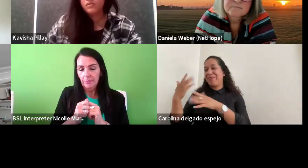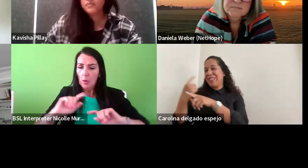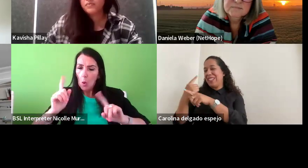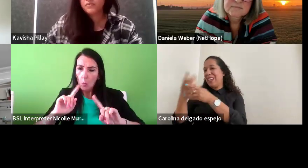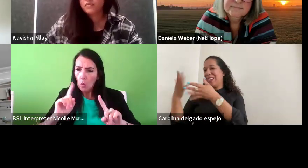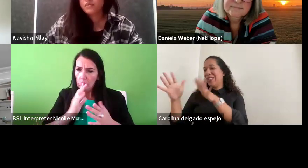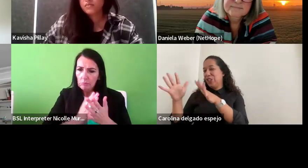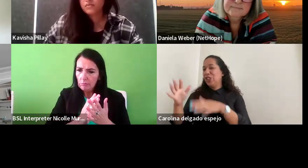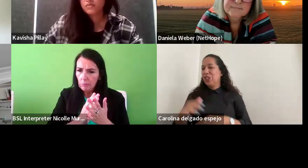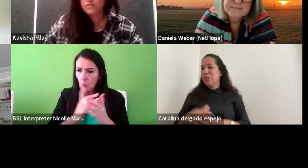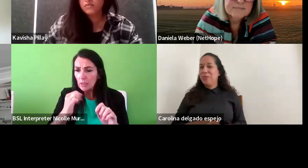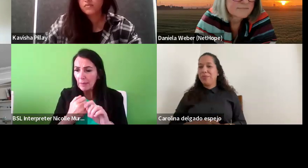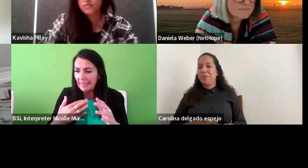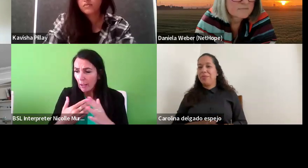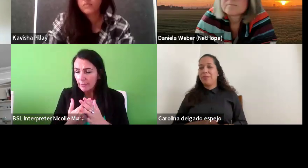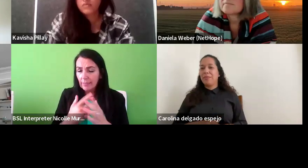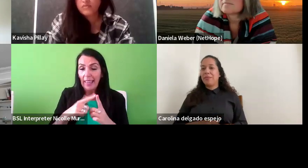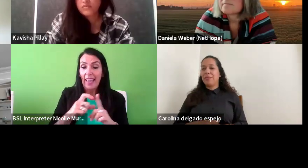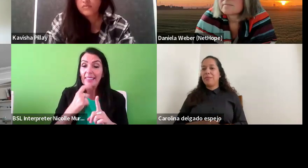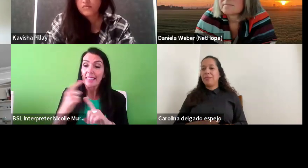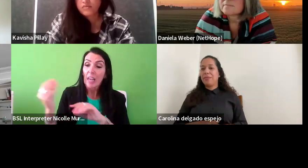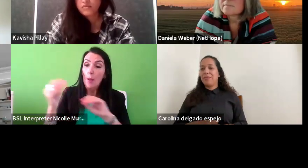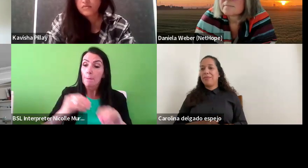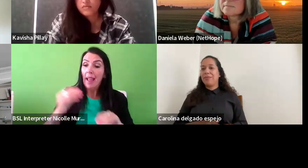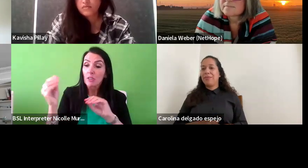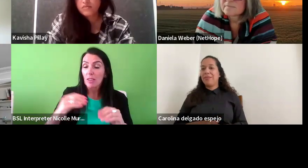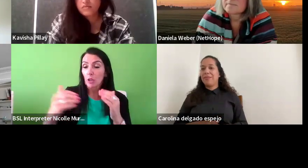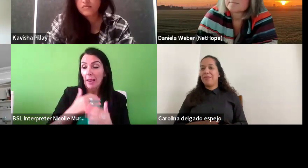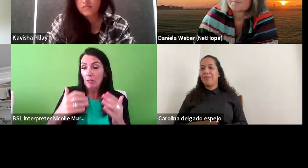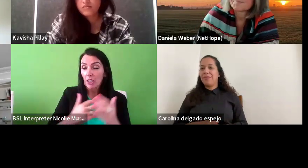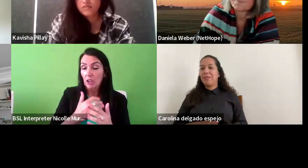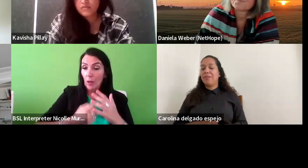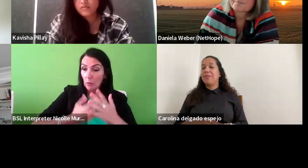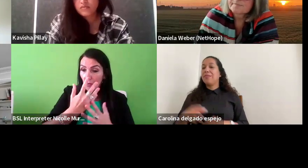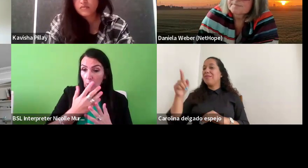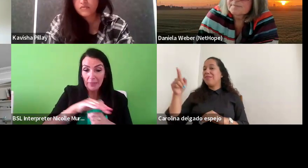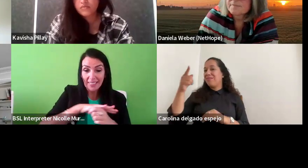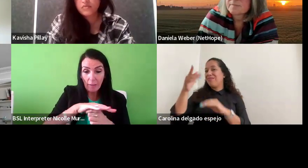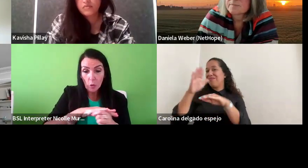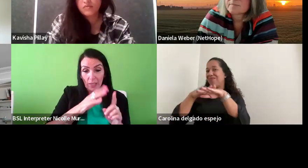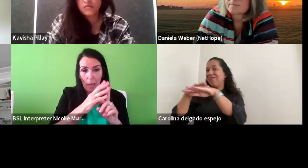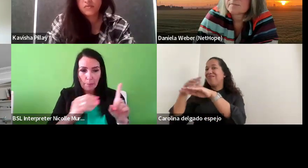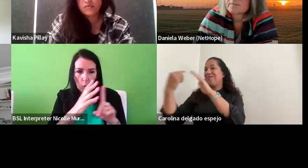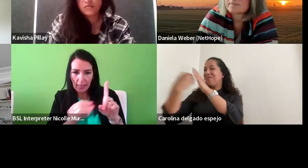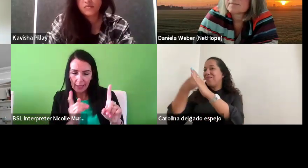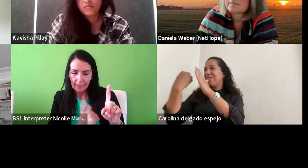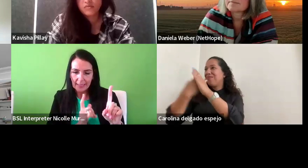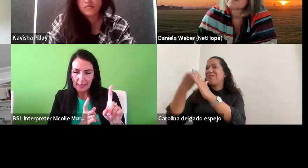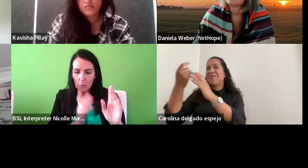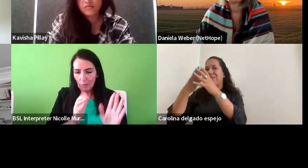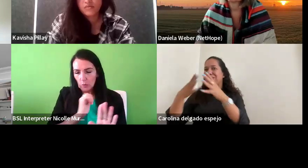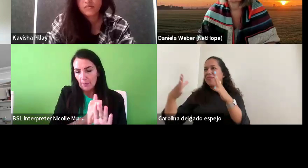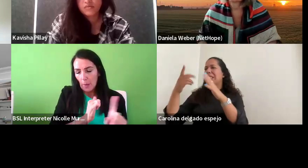it that's been done. And Ed says, in migration, it offers developing scenarios and modeling. As I noted, this is,